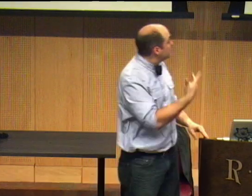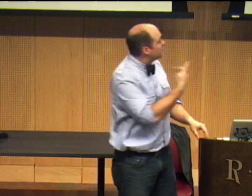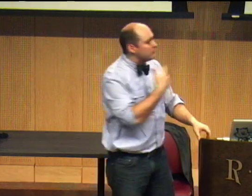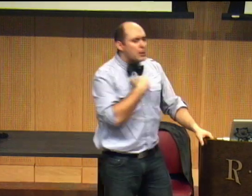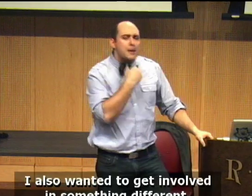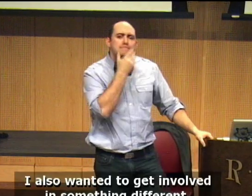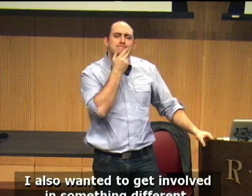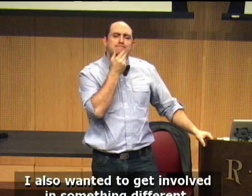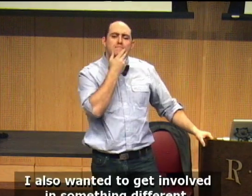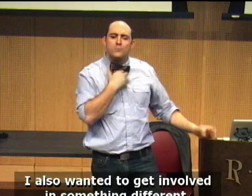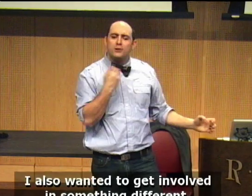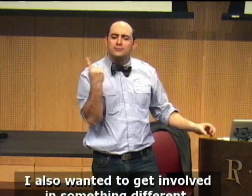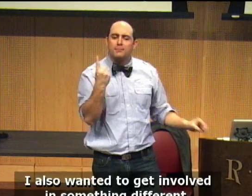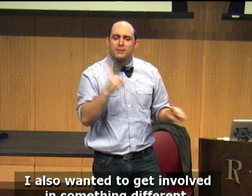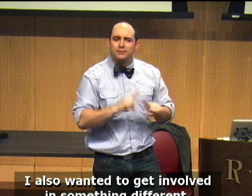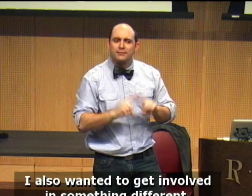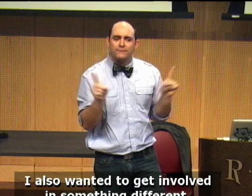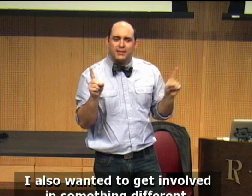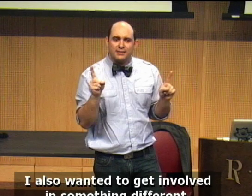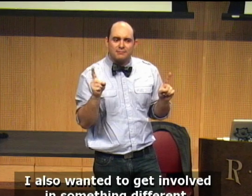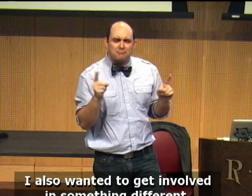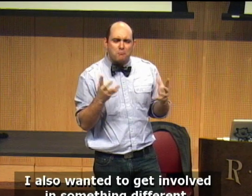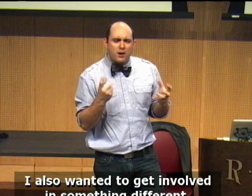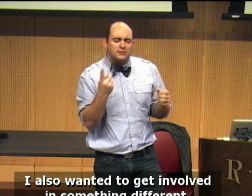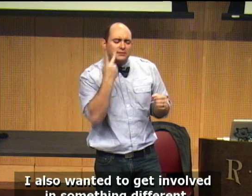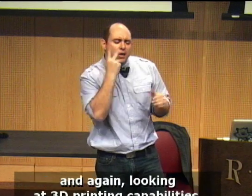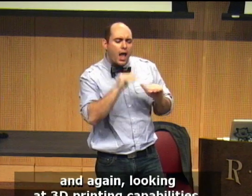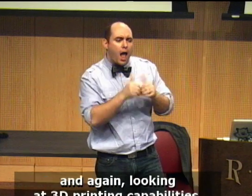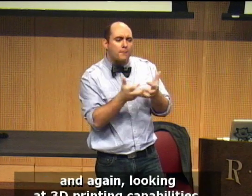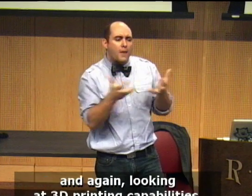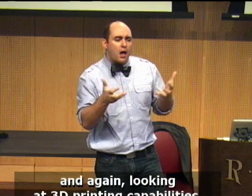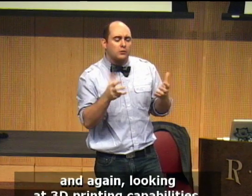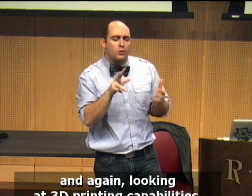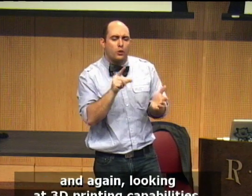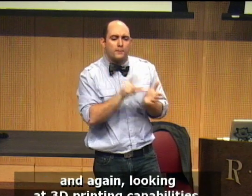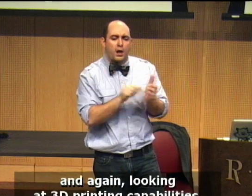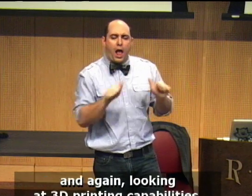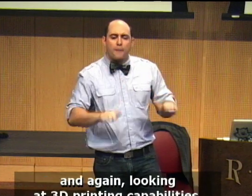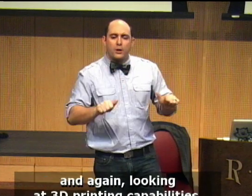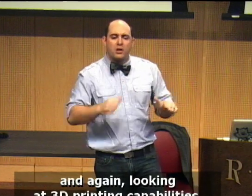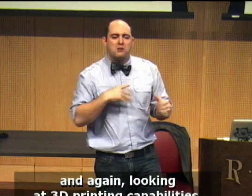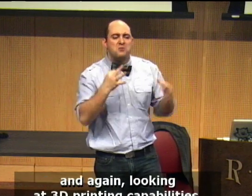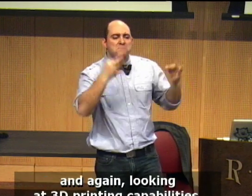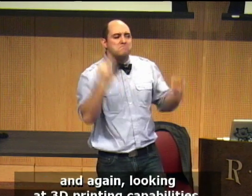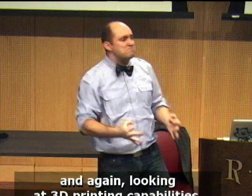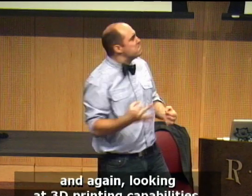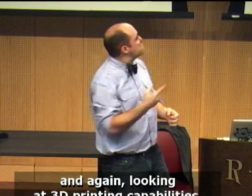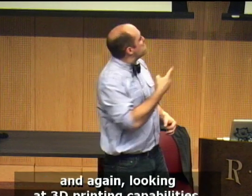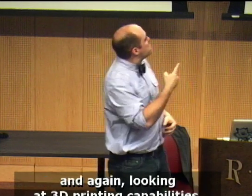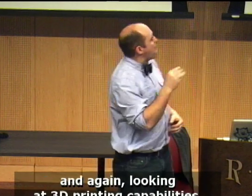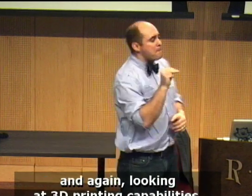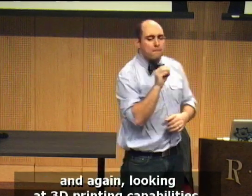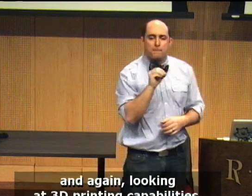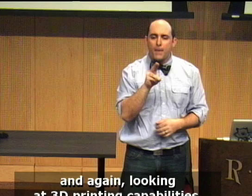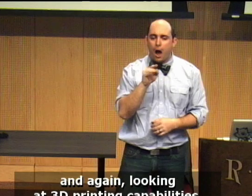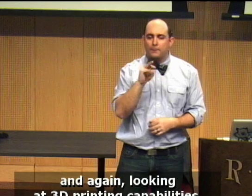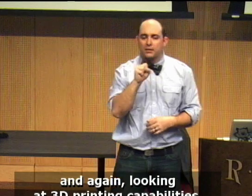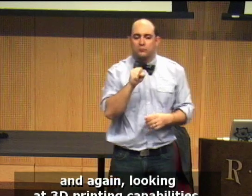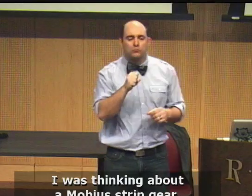I also wanted to get involved with something different. And again, looking at 3D printing capabilities, I was